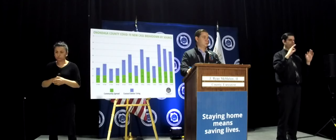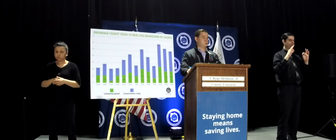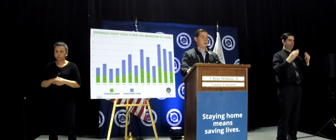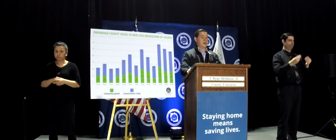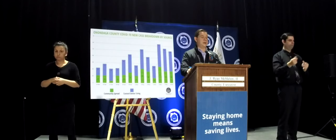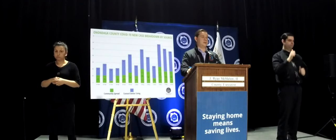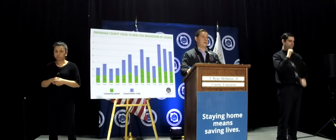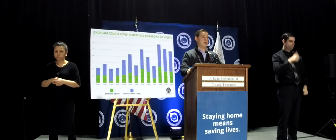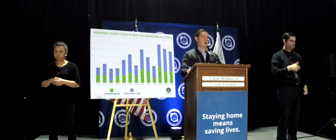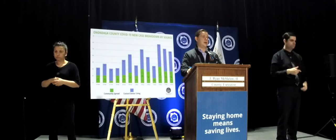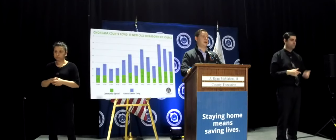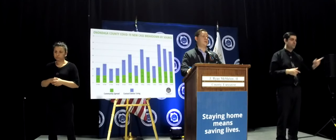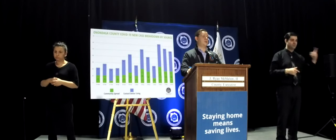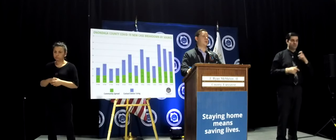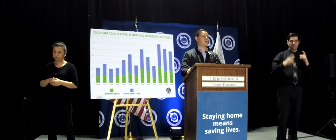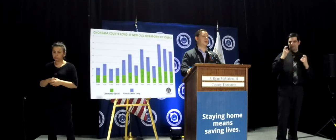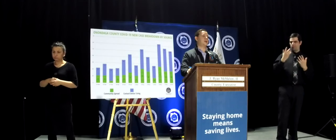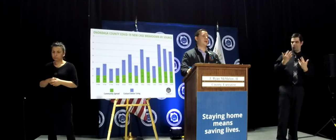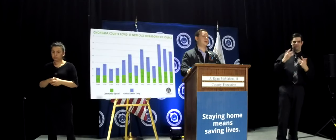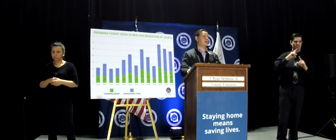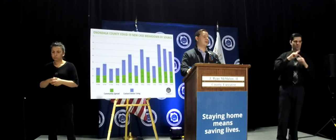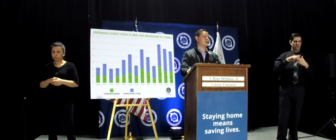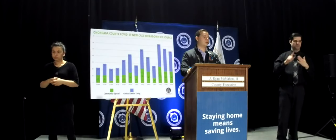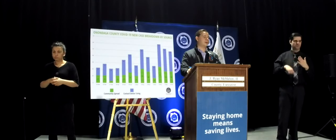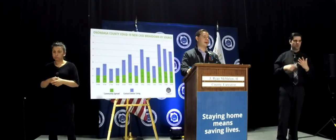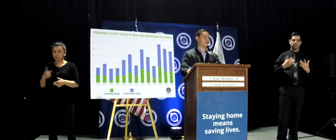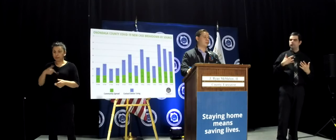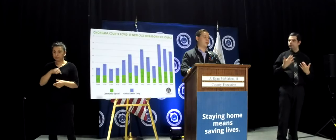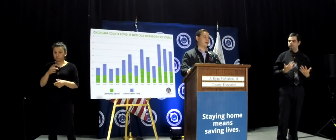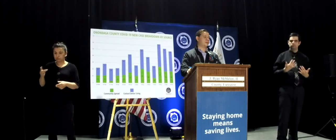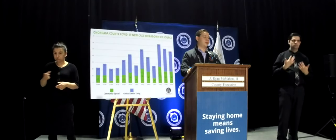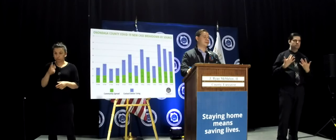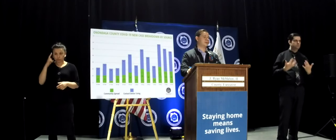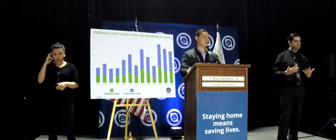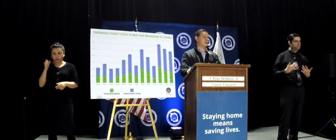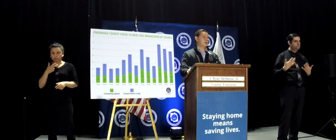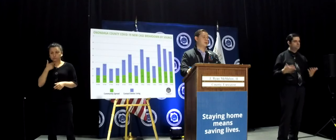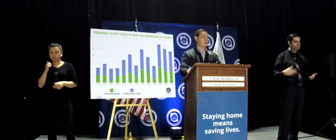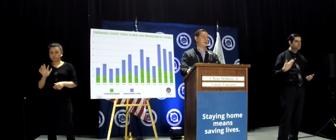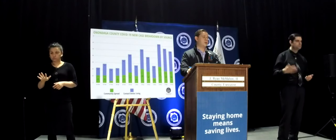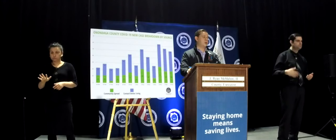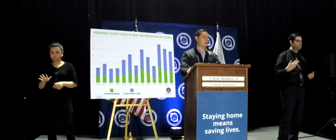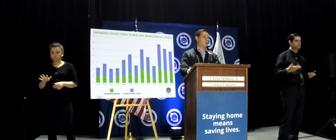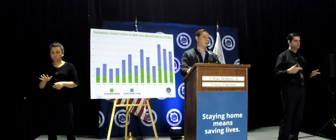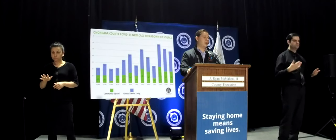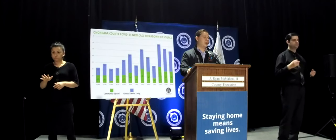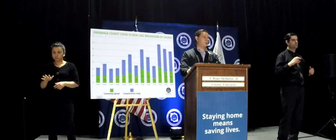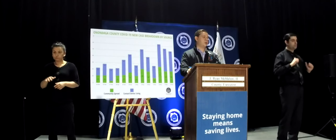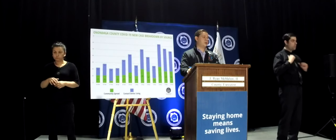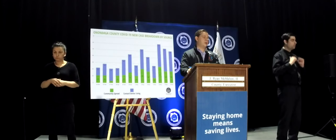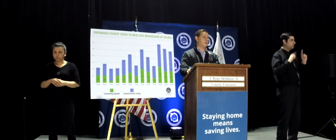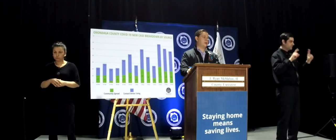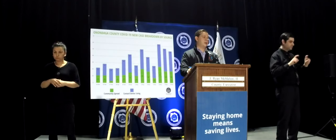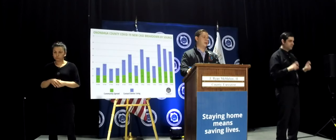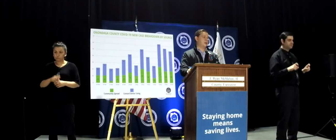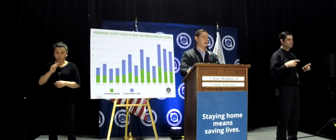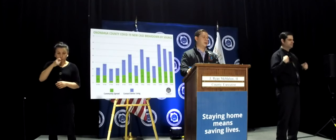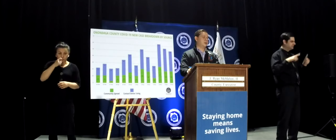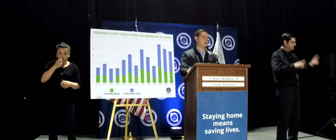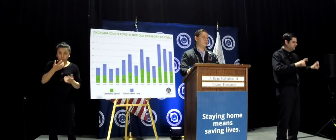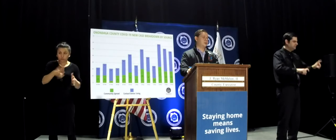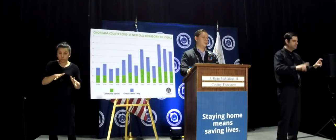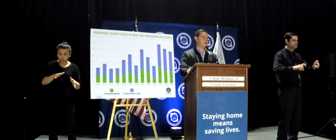results. Yeah. And if you're doing, and look at when you got to do proactive testing, you want to do it in a way where you're